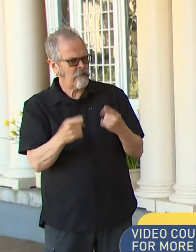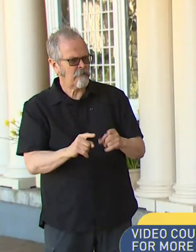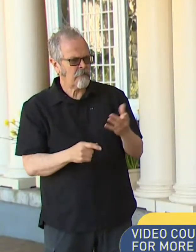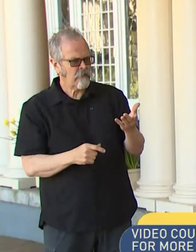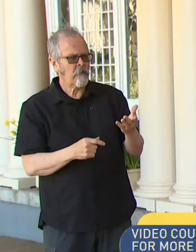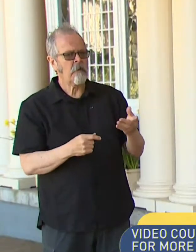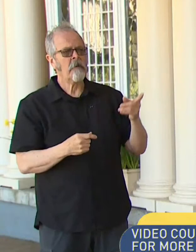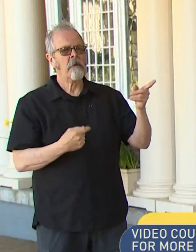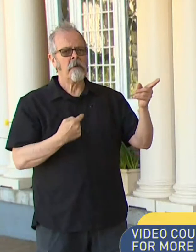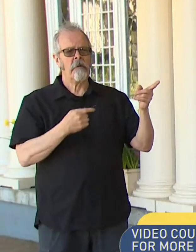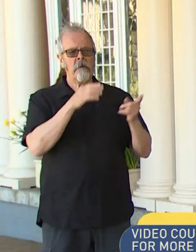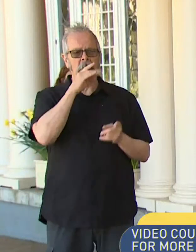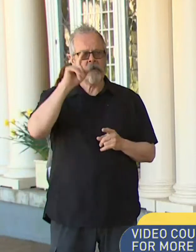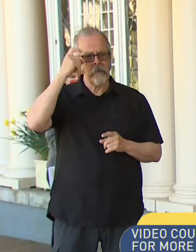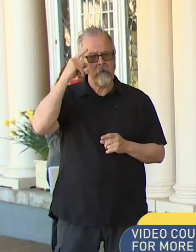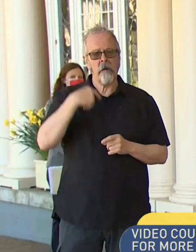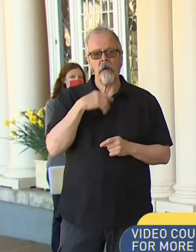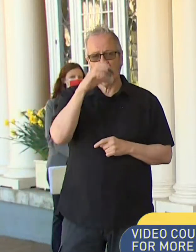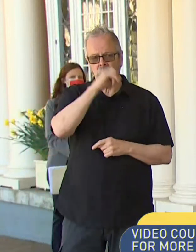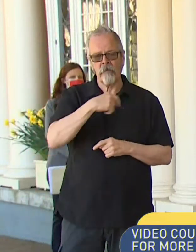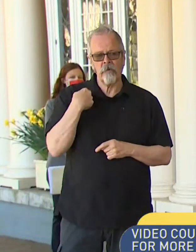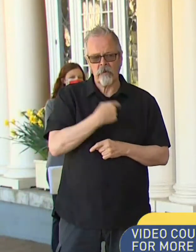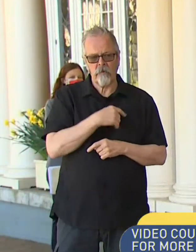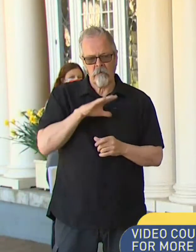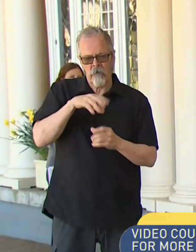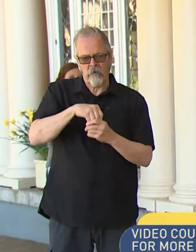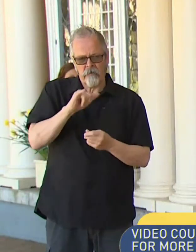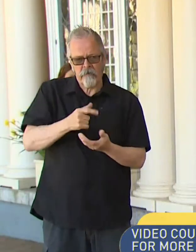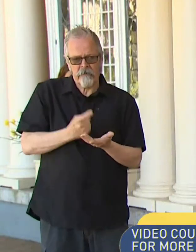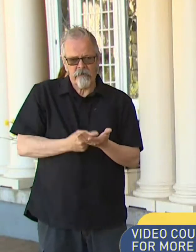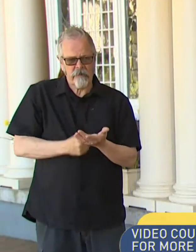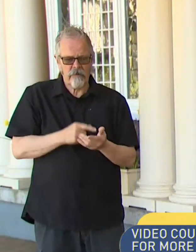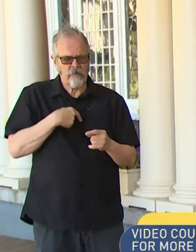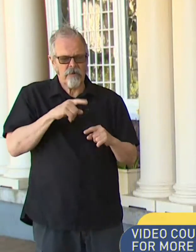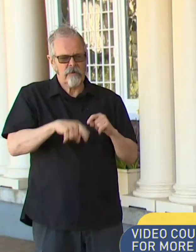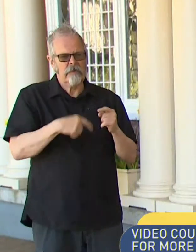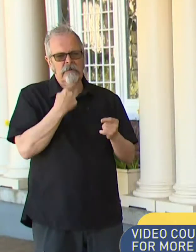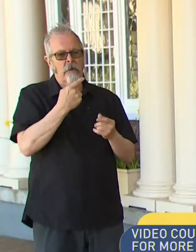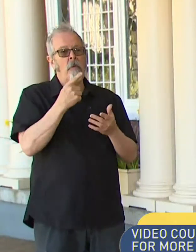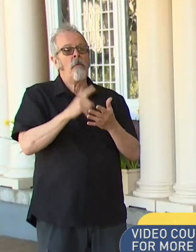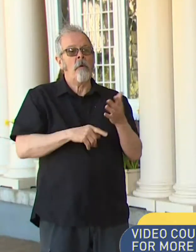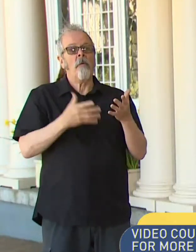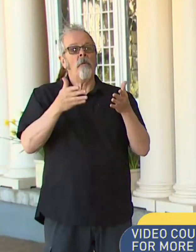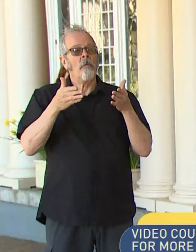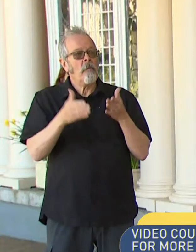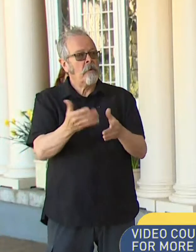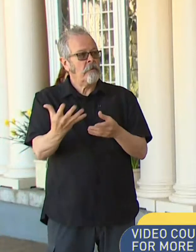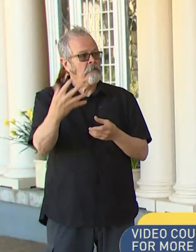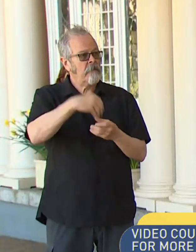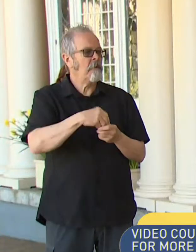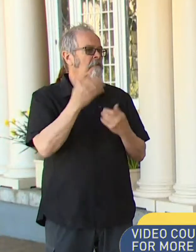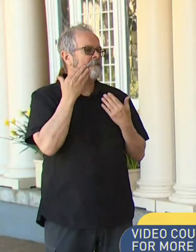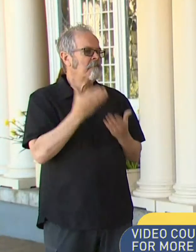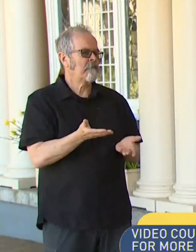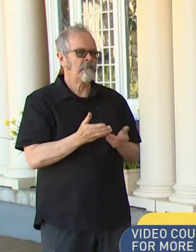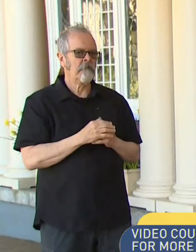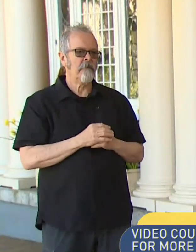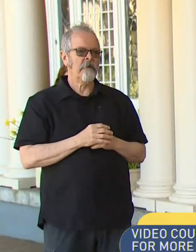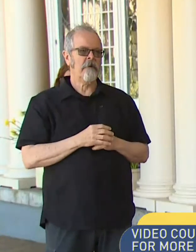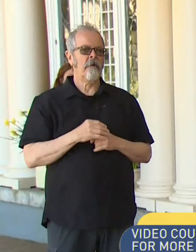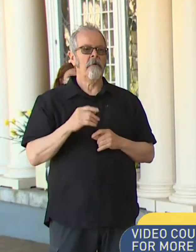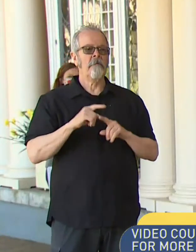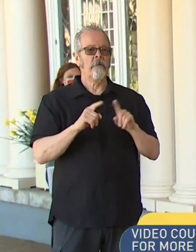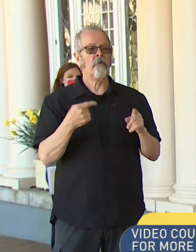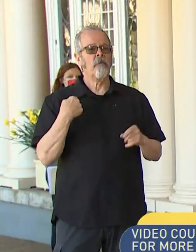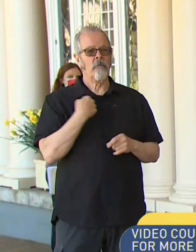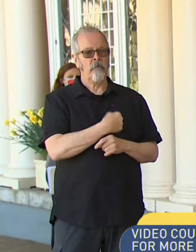discussion to some degree. I can't tell you in what fashion. I haven't talked to Governor Newsom about that. But we will be very confident when we